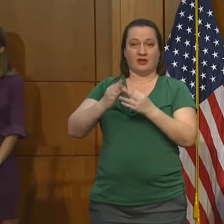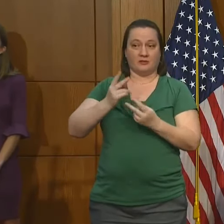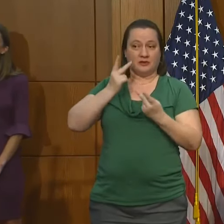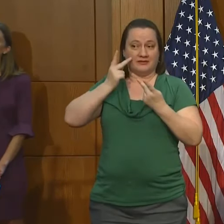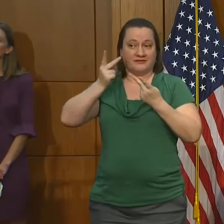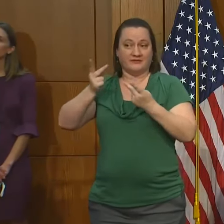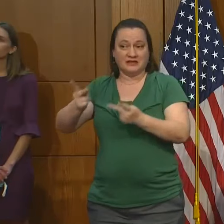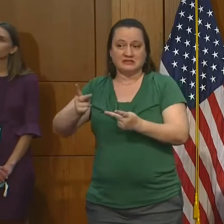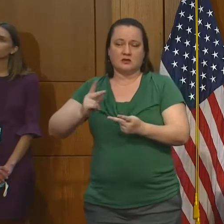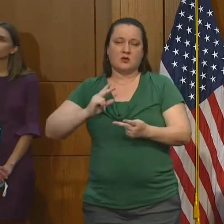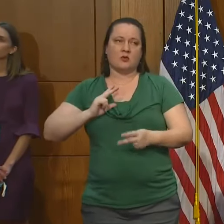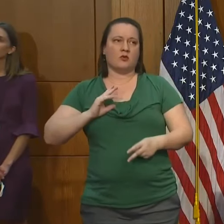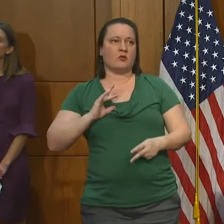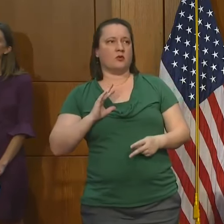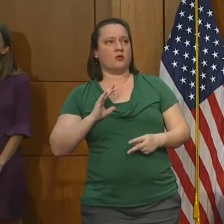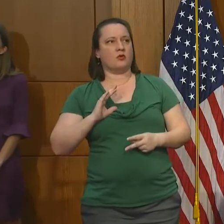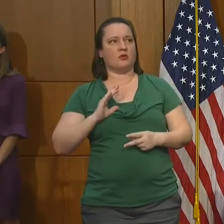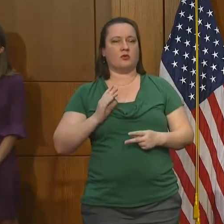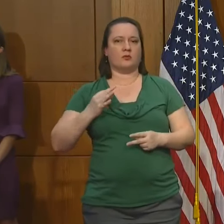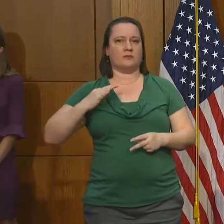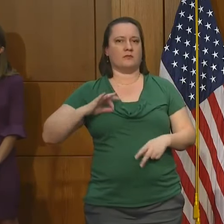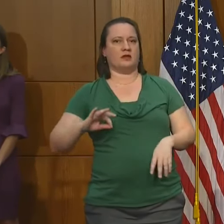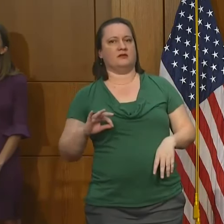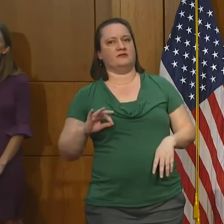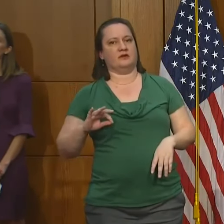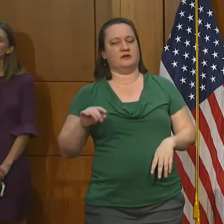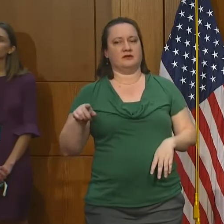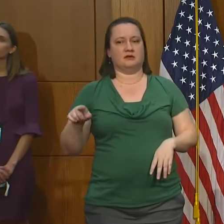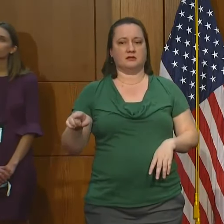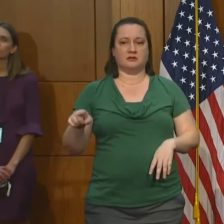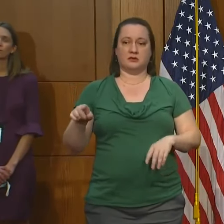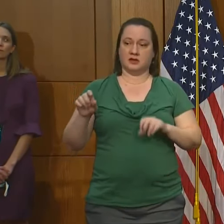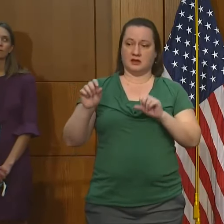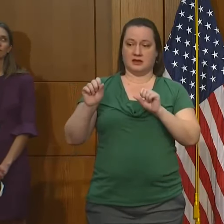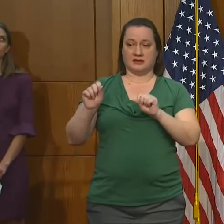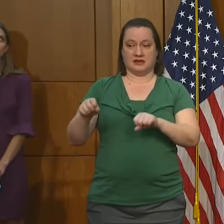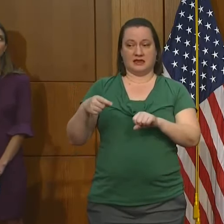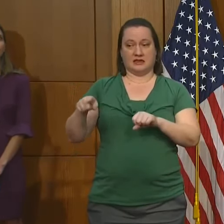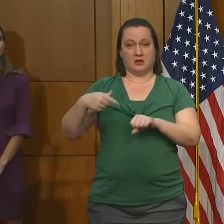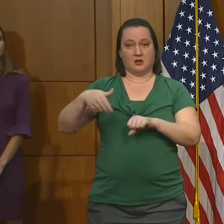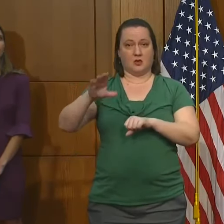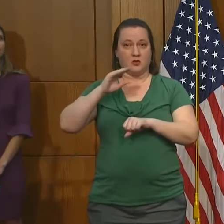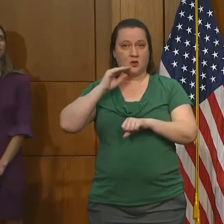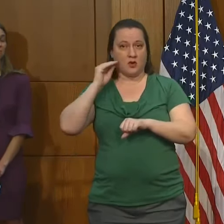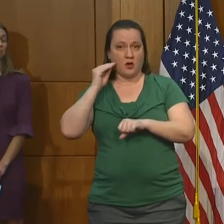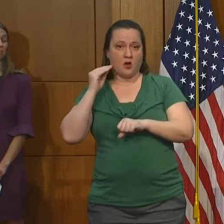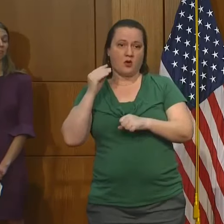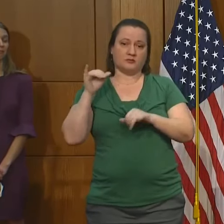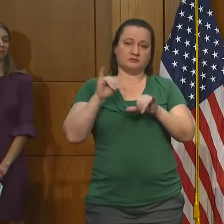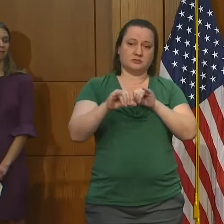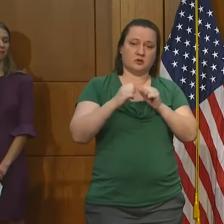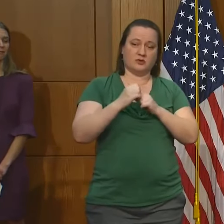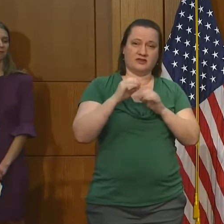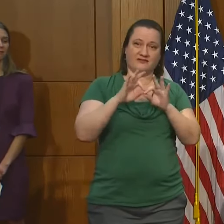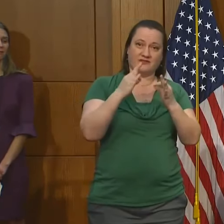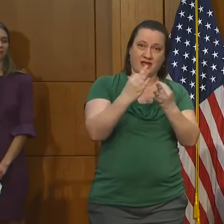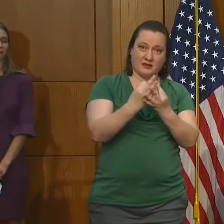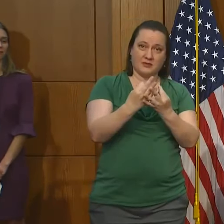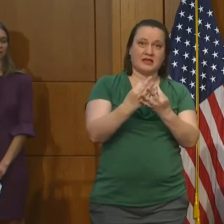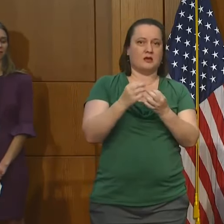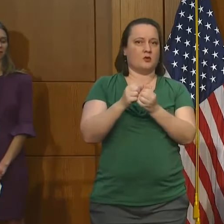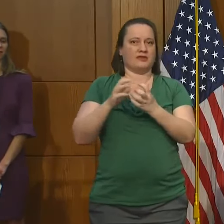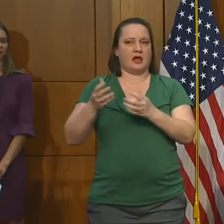perhaps go home to stay with family members without losing their beds until regular visitation is once again in